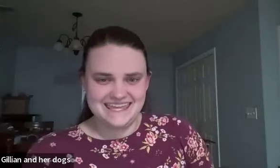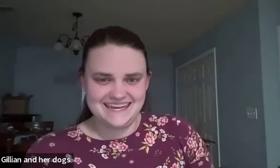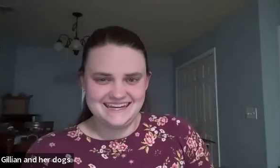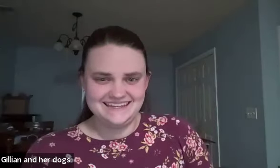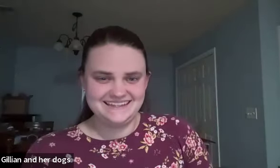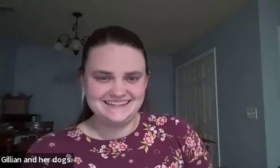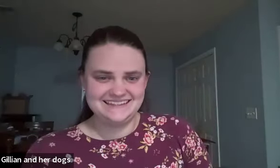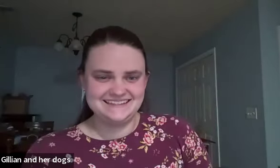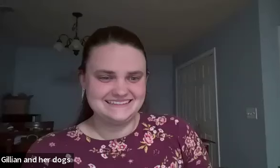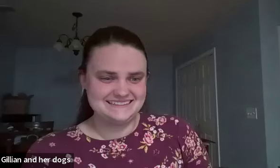N.